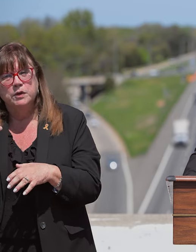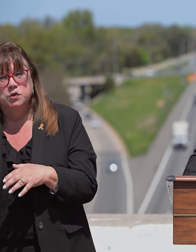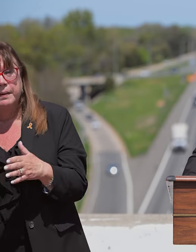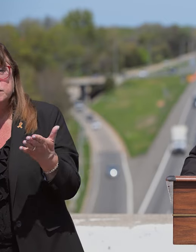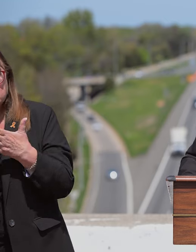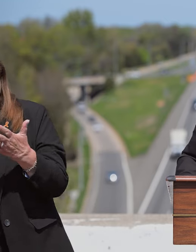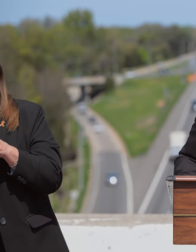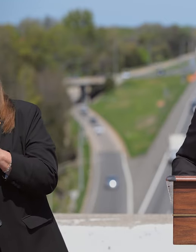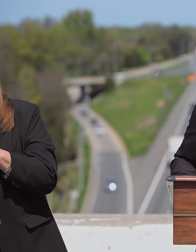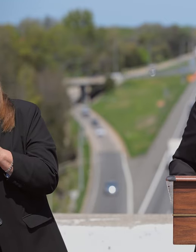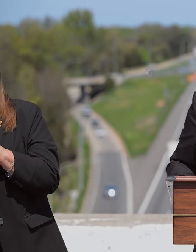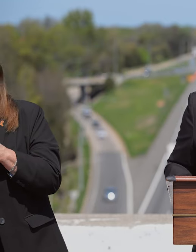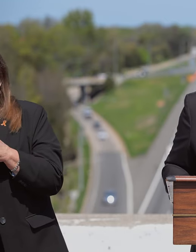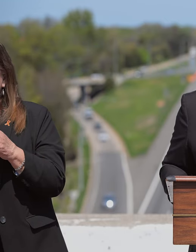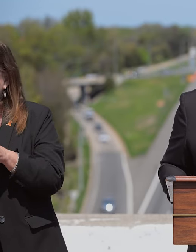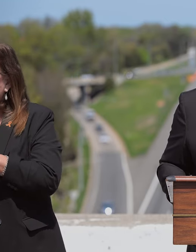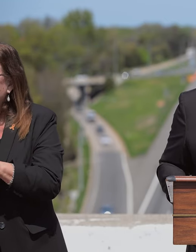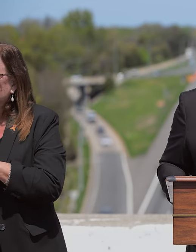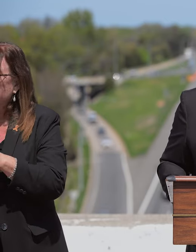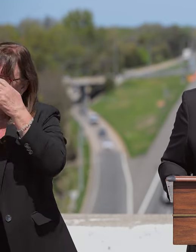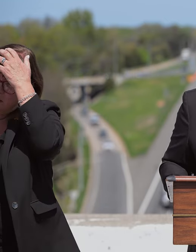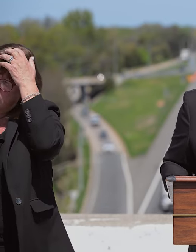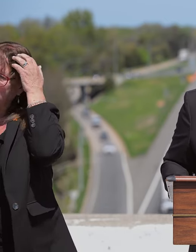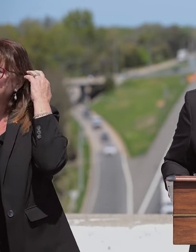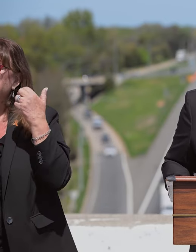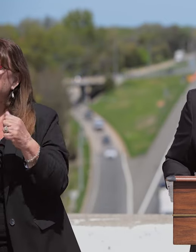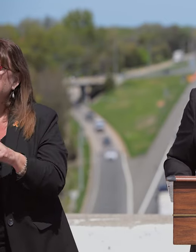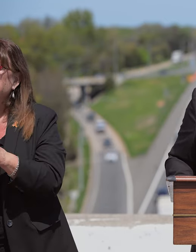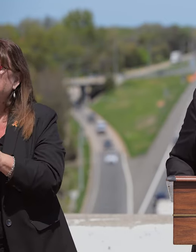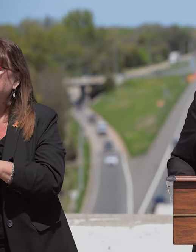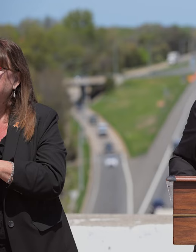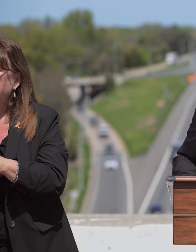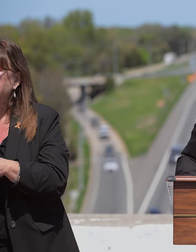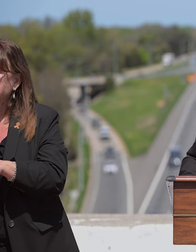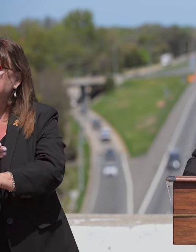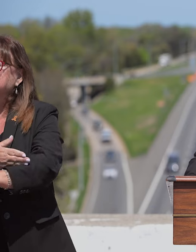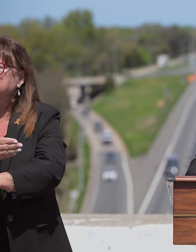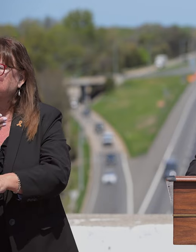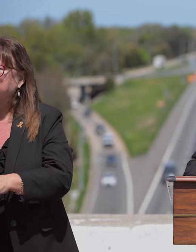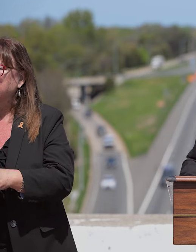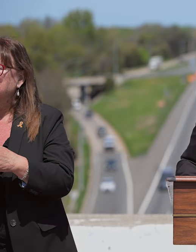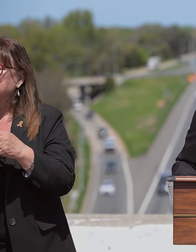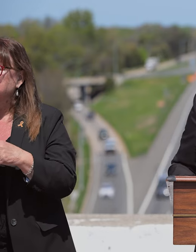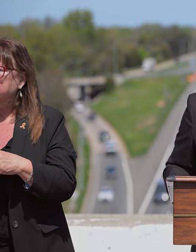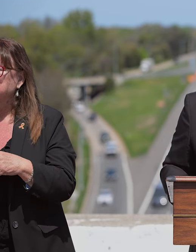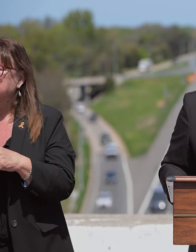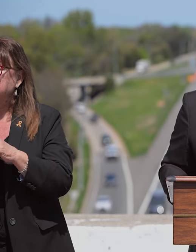their community, and working to make Maryland better and have a better transportation